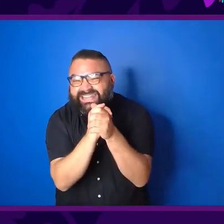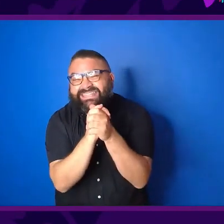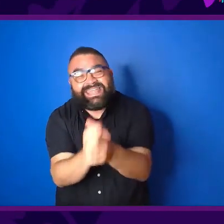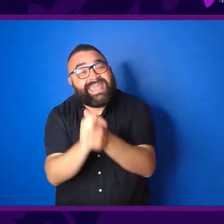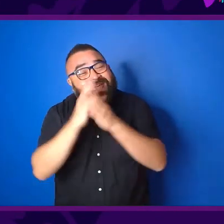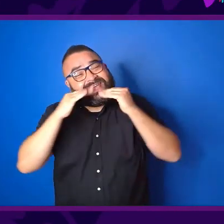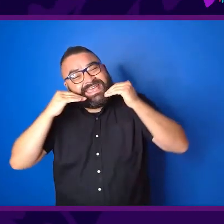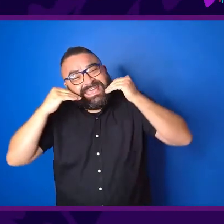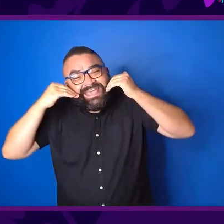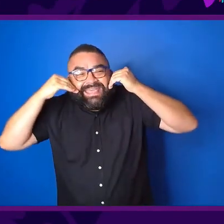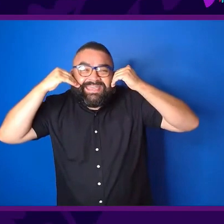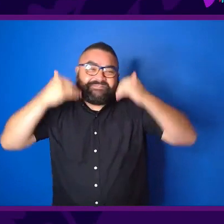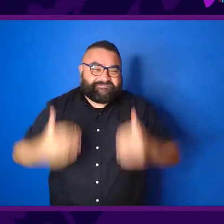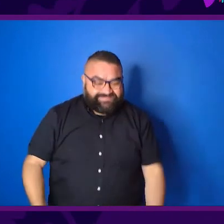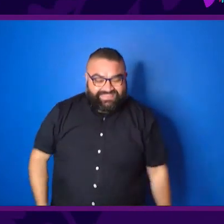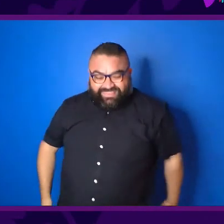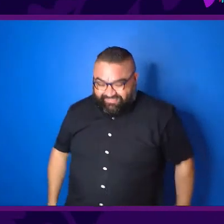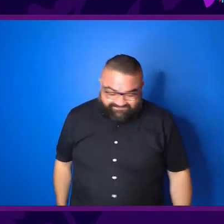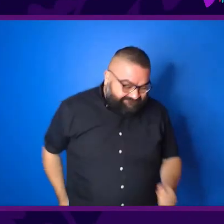felicitarte.